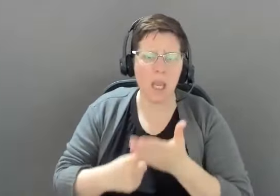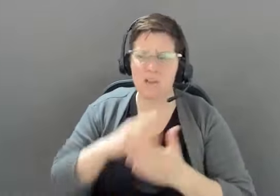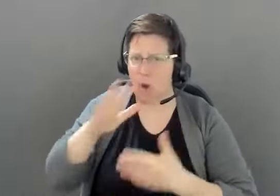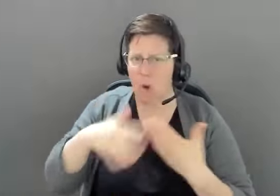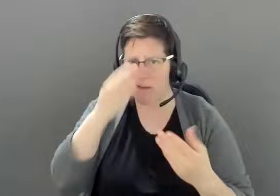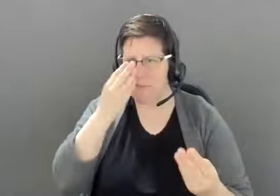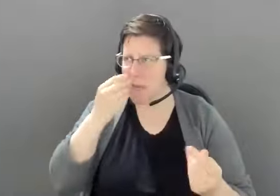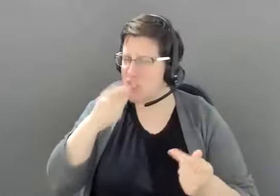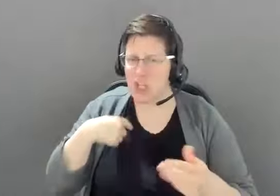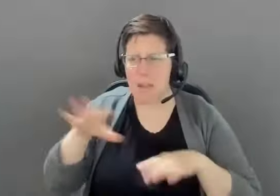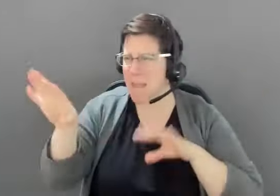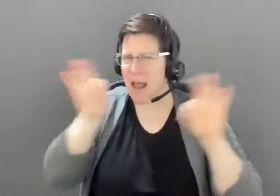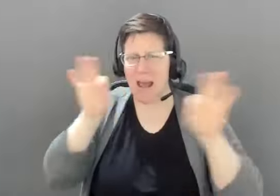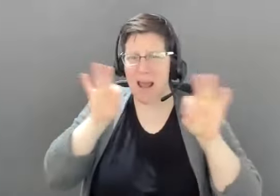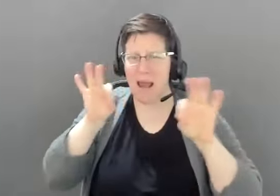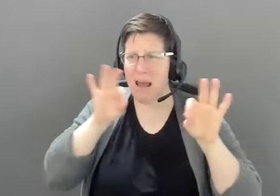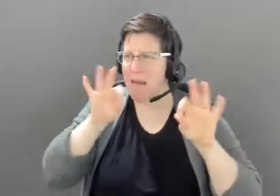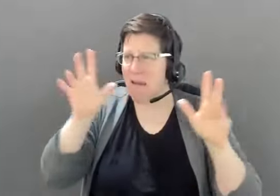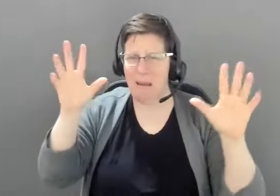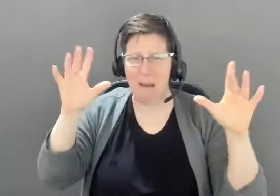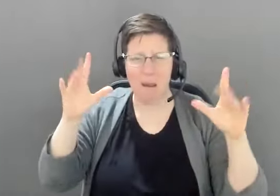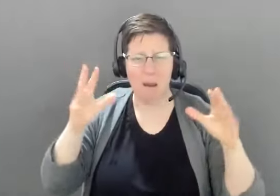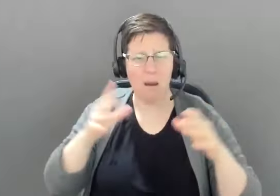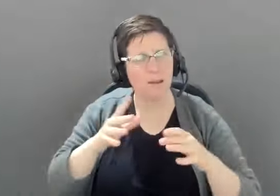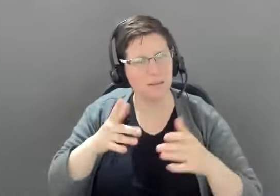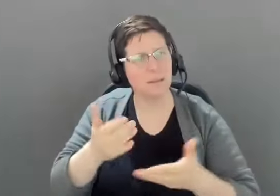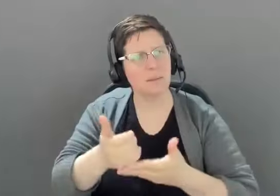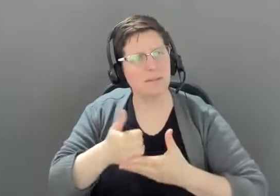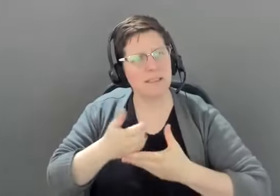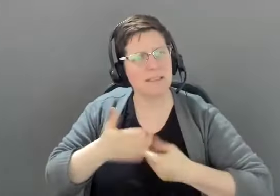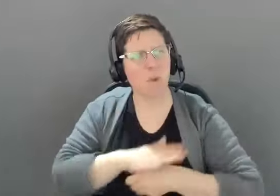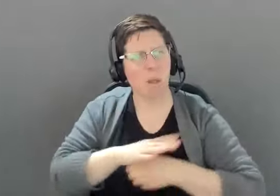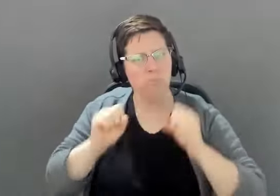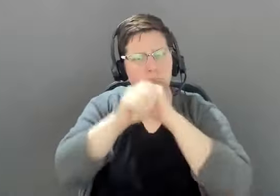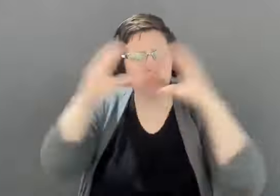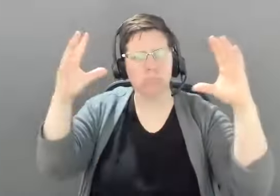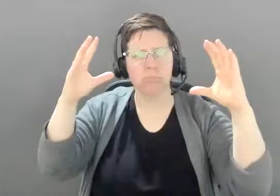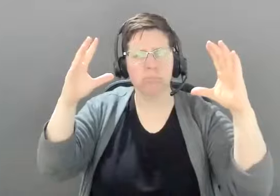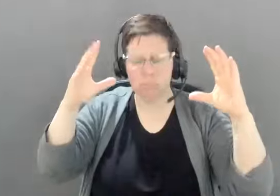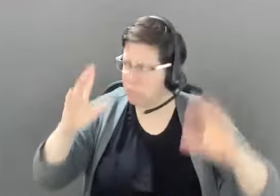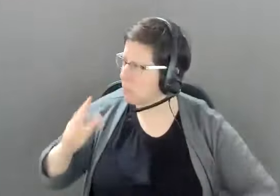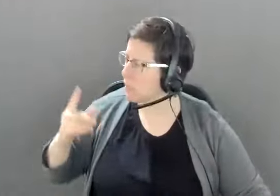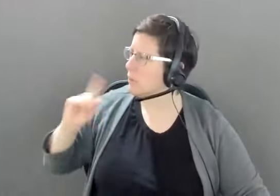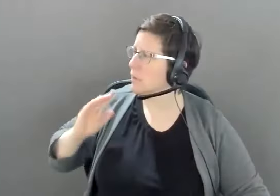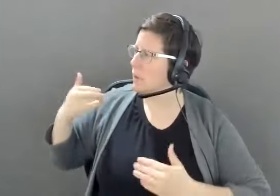resources. So we actually had a full picture of what the past was, where we were today, and where we wanted to